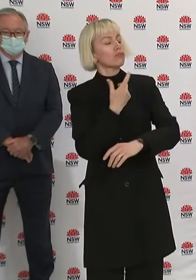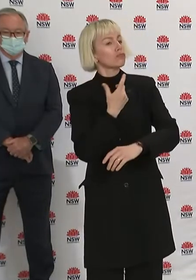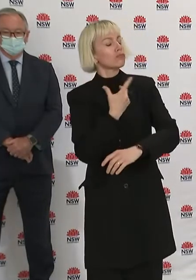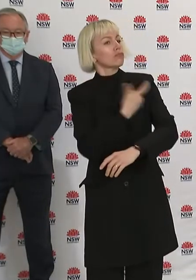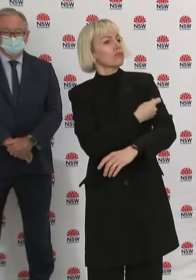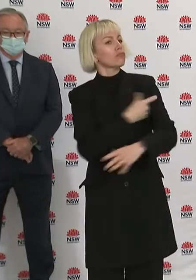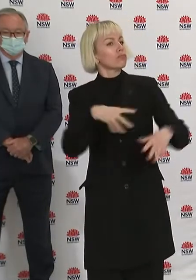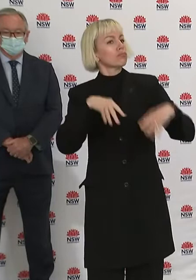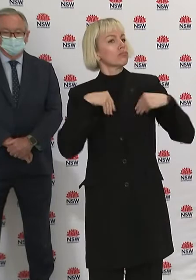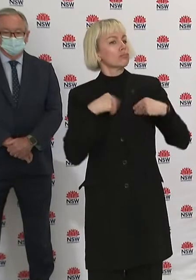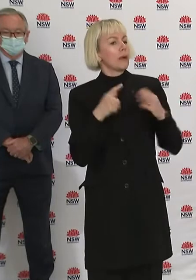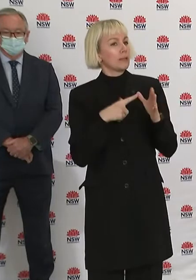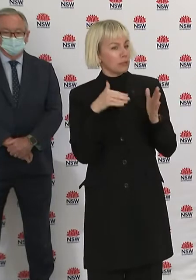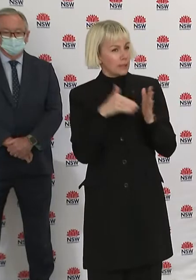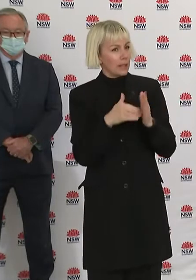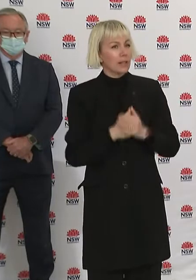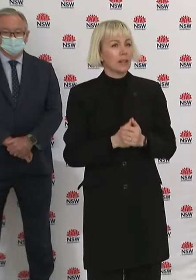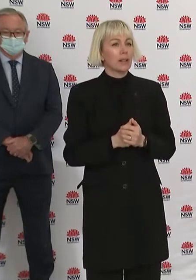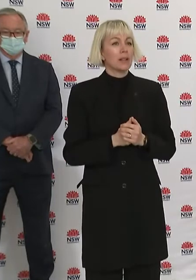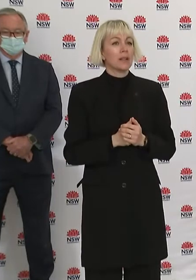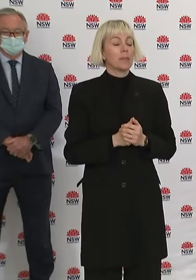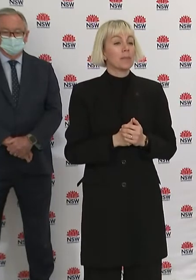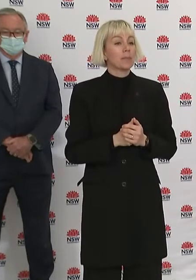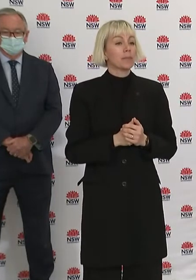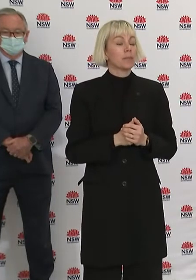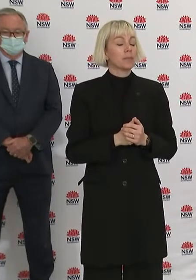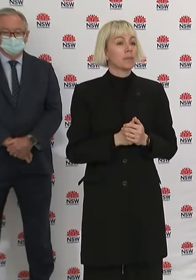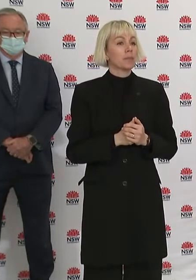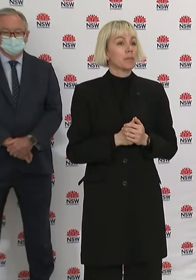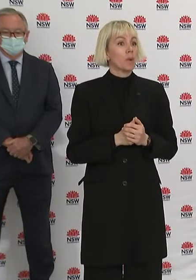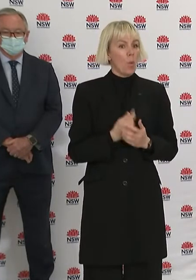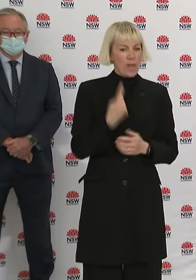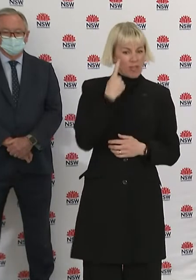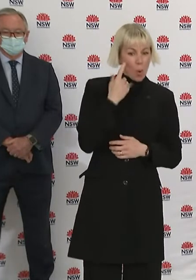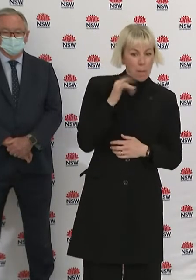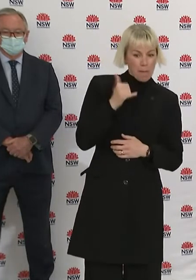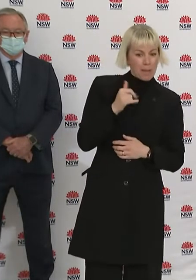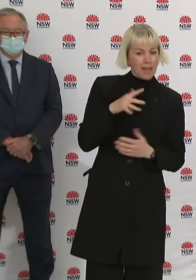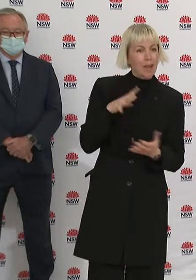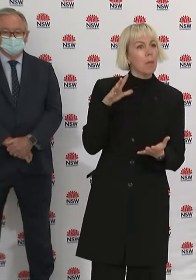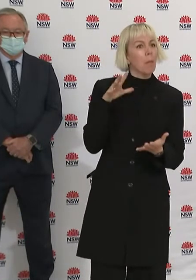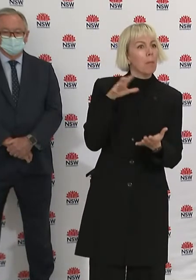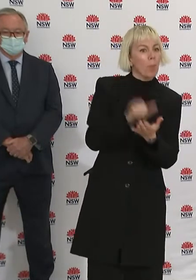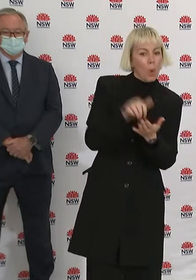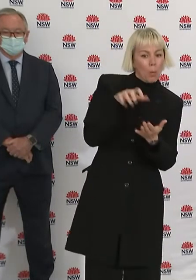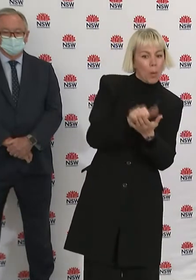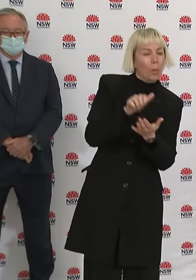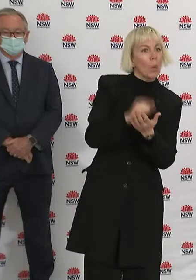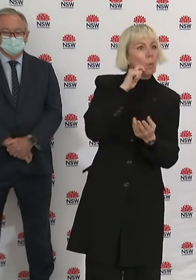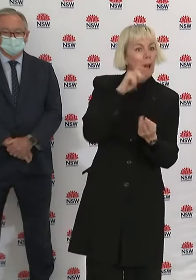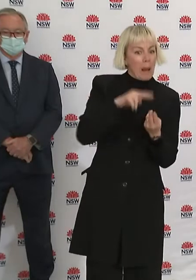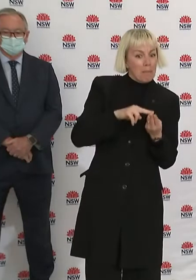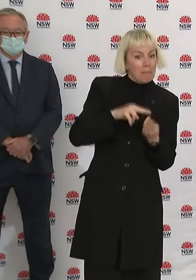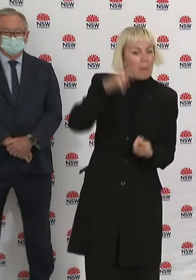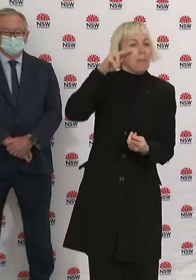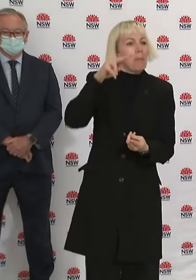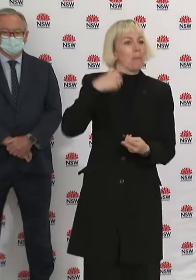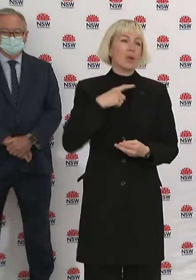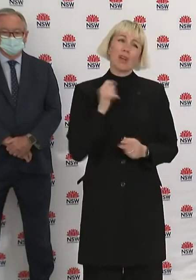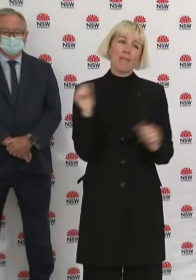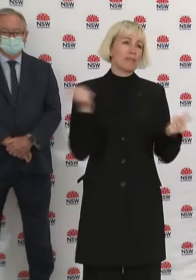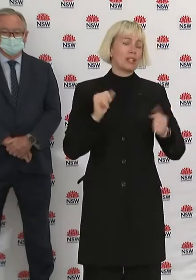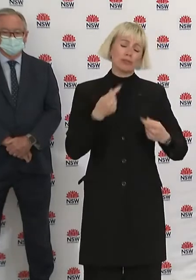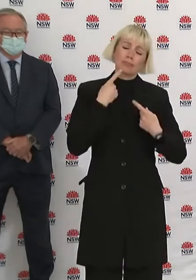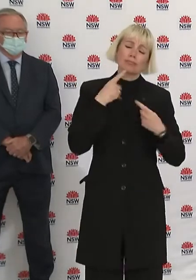that, we were hoping to see our bookings surge, because I think I've been giving the message around AstraZeneca for